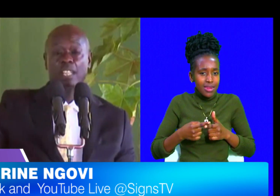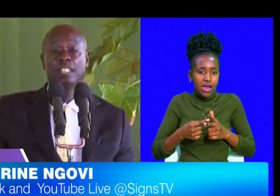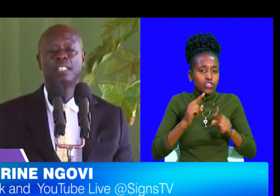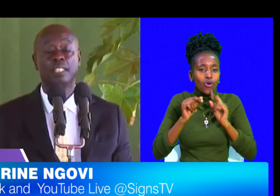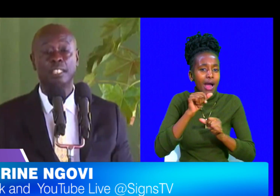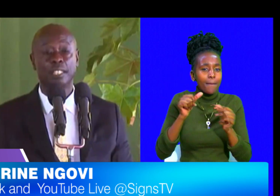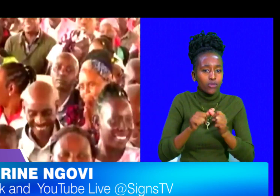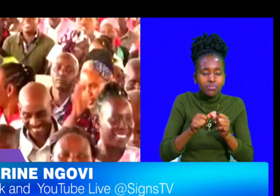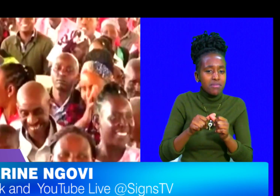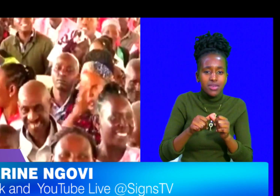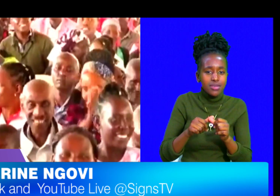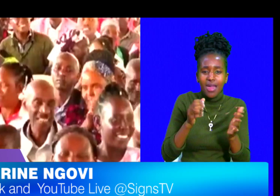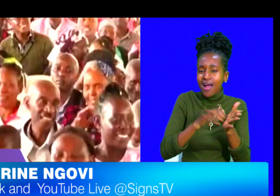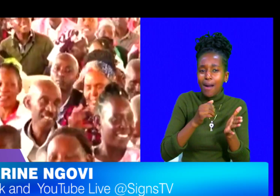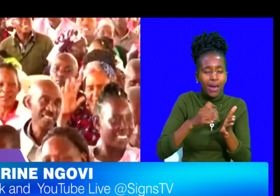hakuna.